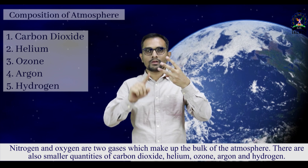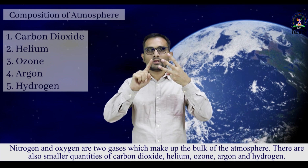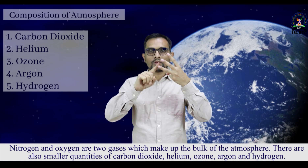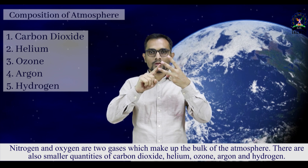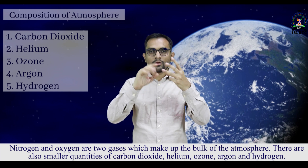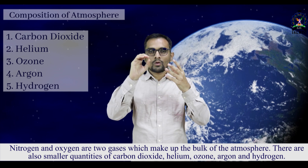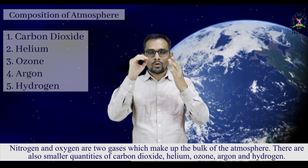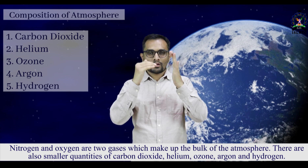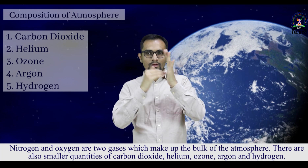helium,